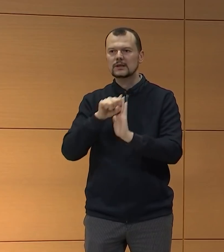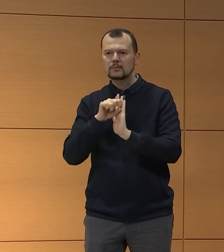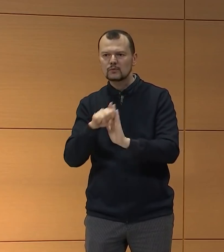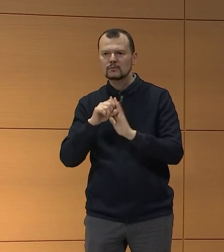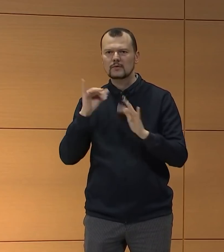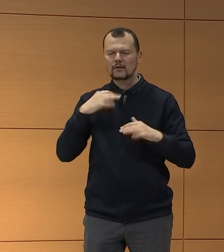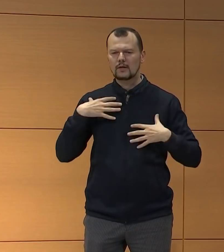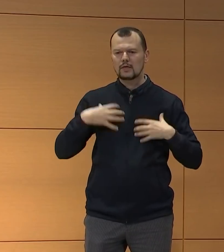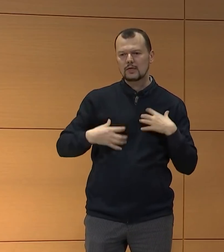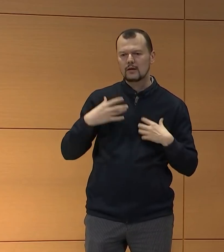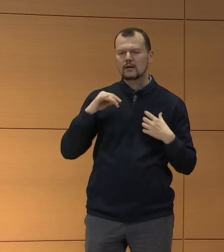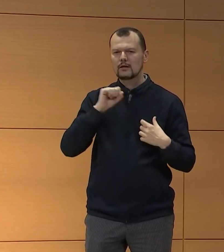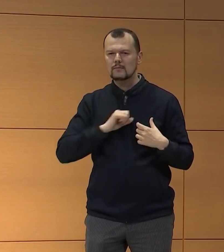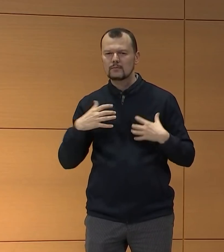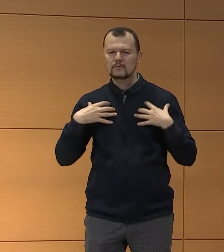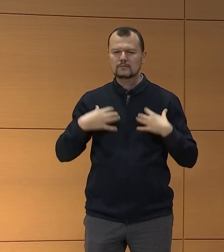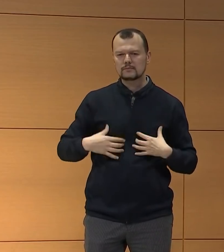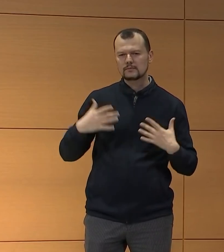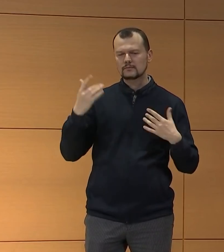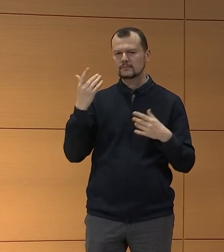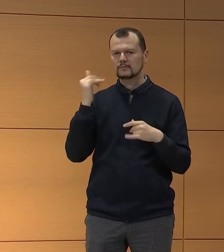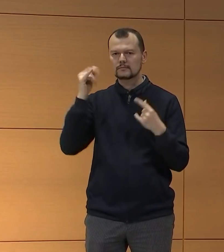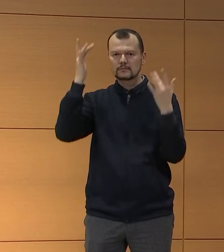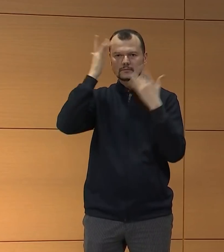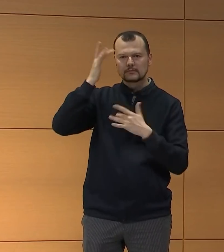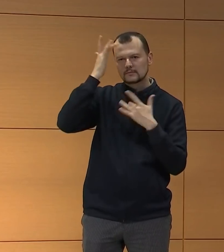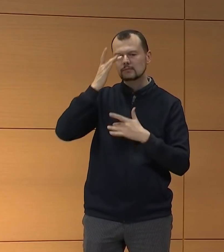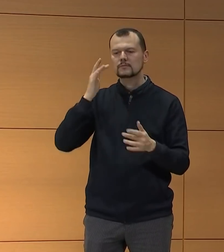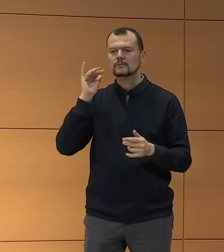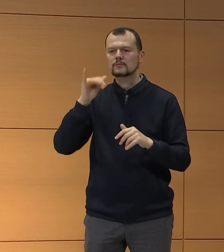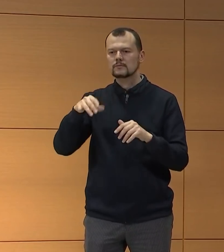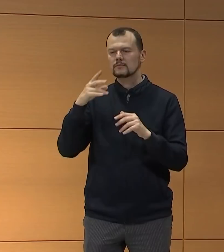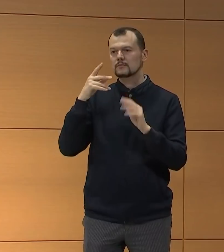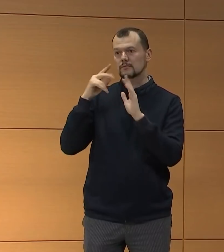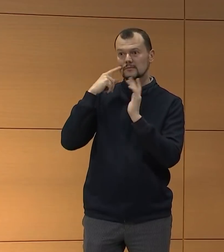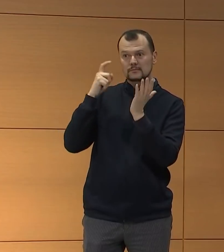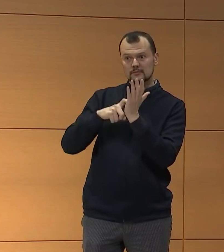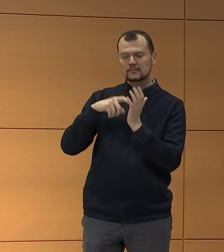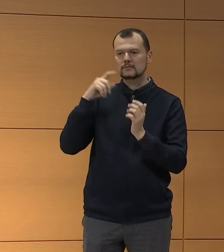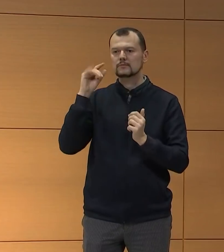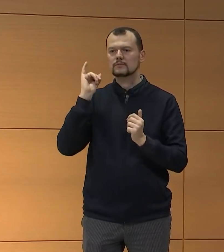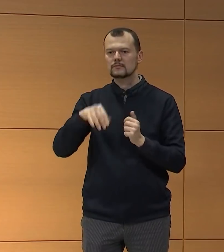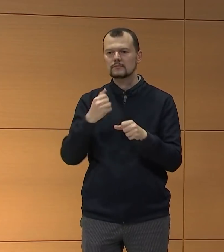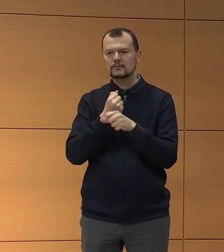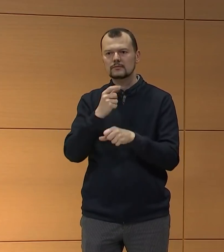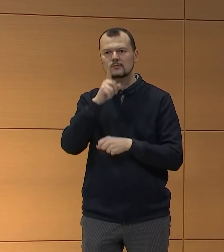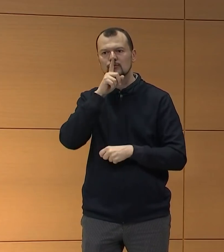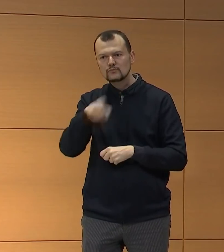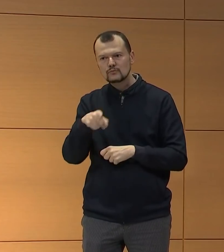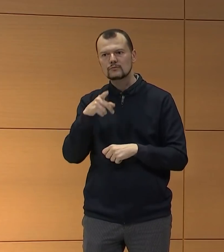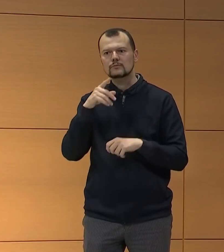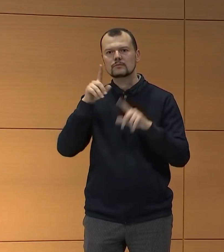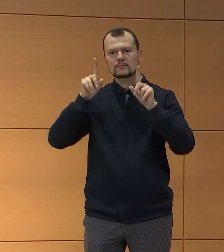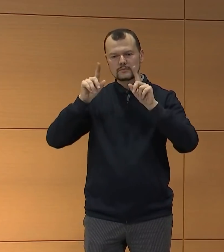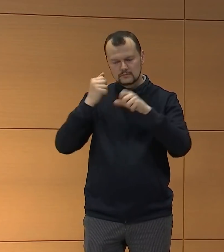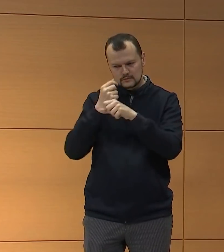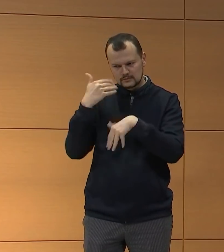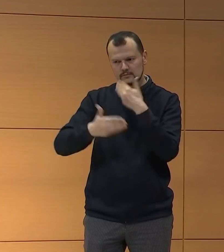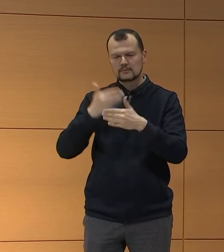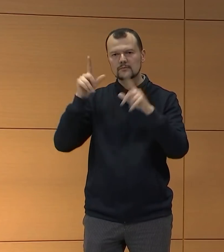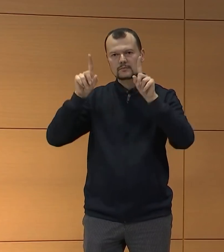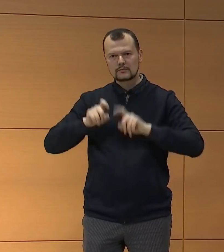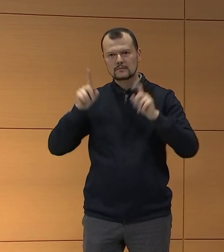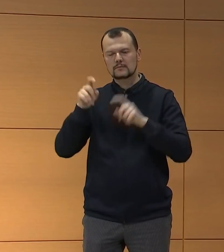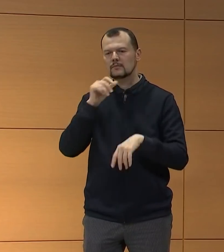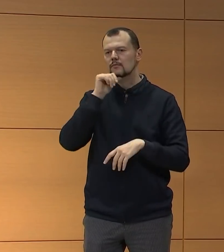will immediately undergo testing. I want to share what we know so far about